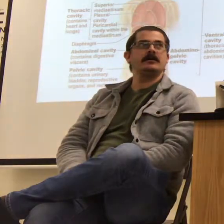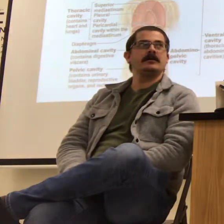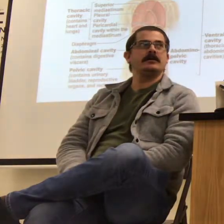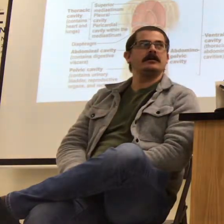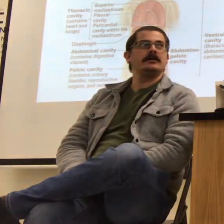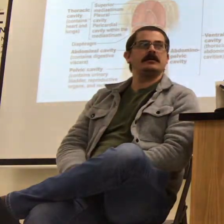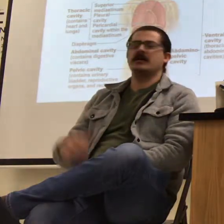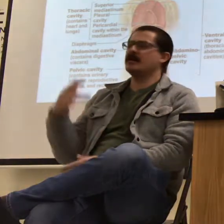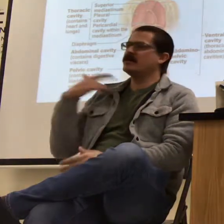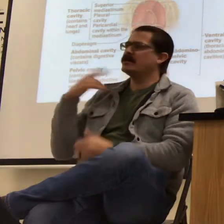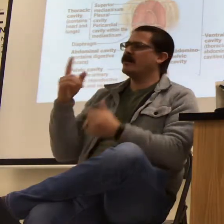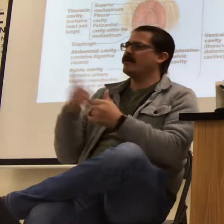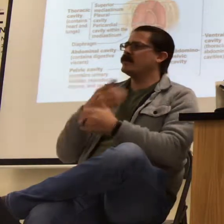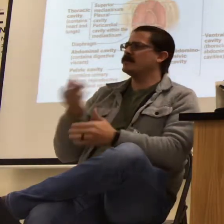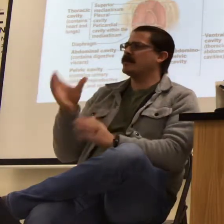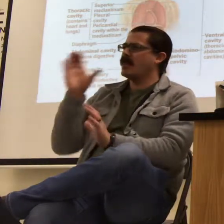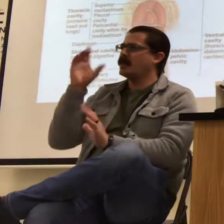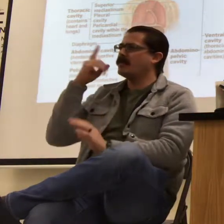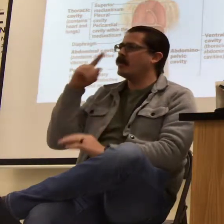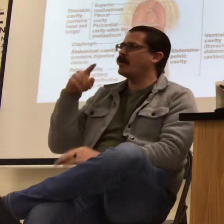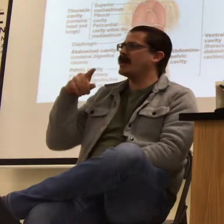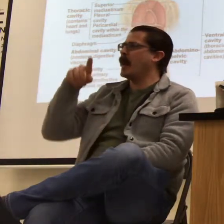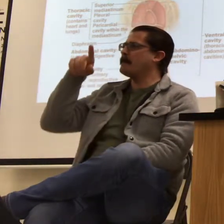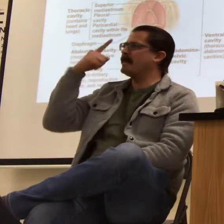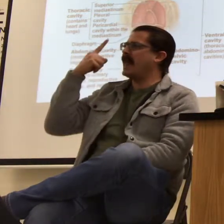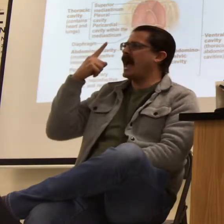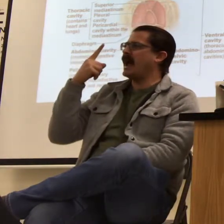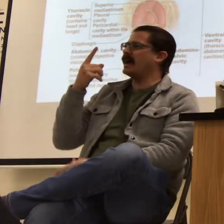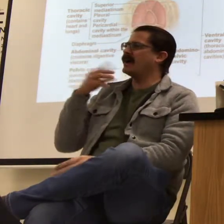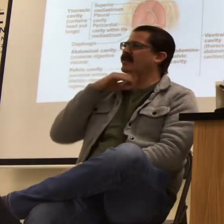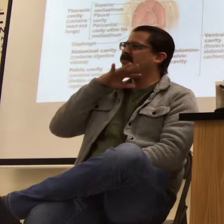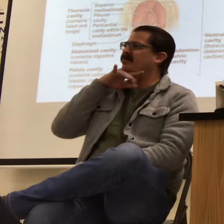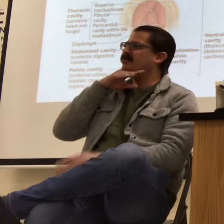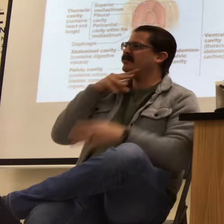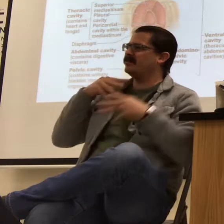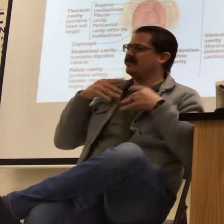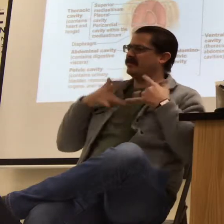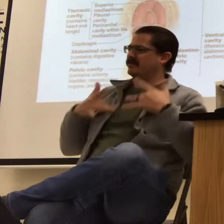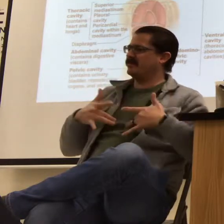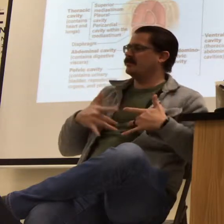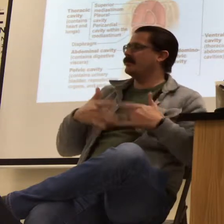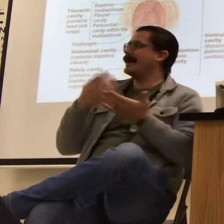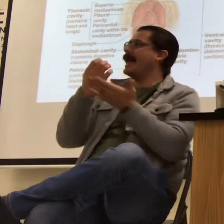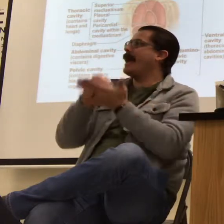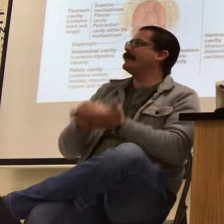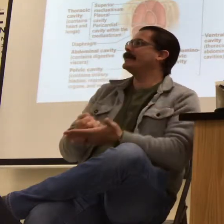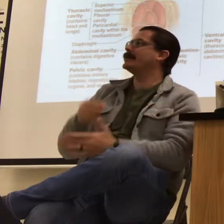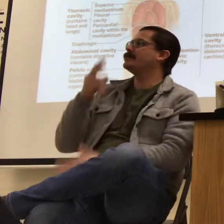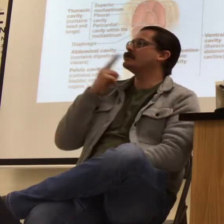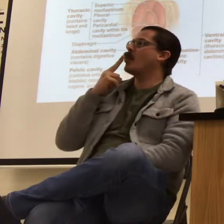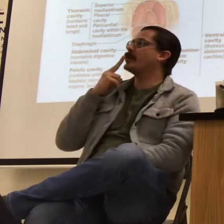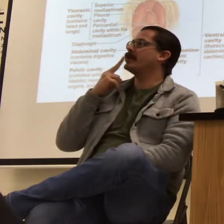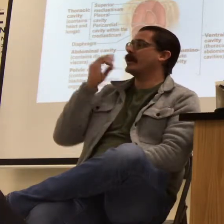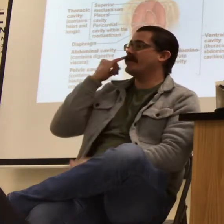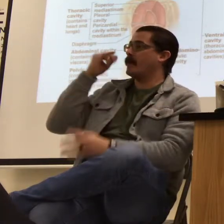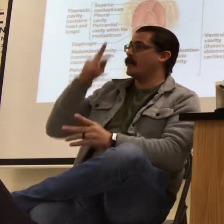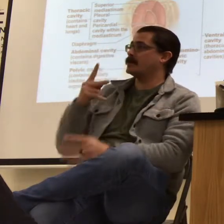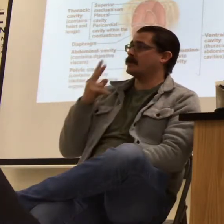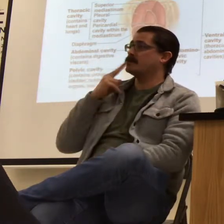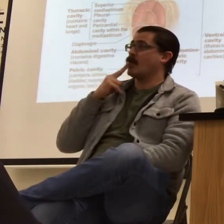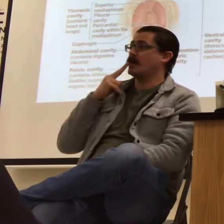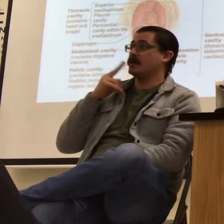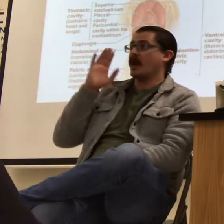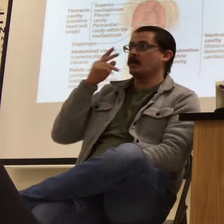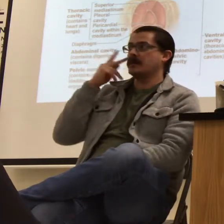Usually the first thing I look for are black deposits, right? Evidence of smoking. If a person was a smoker, I see a